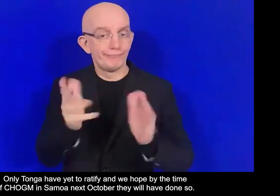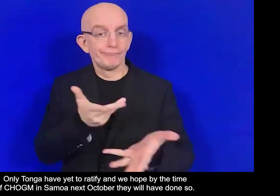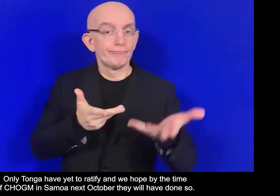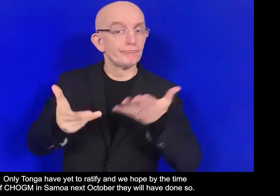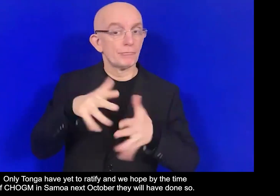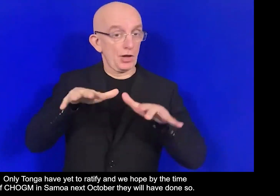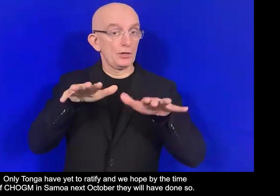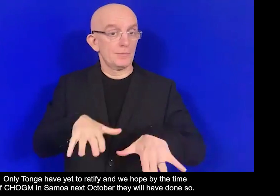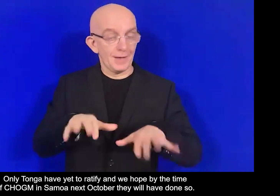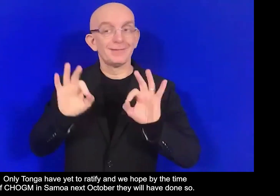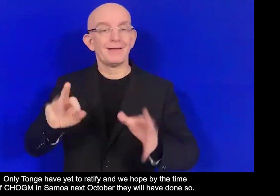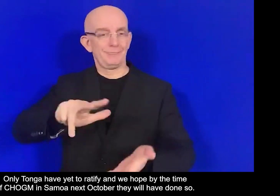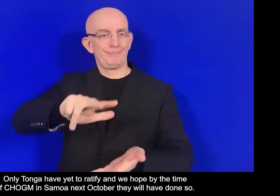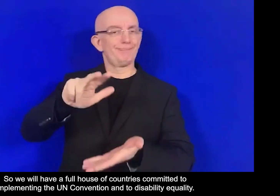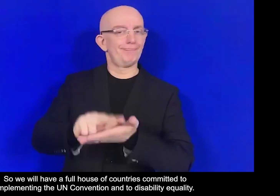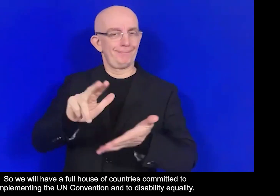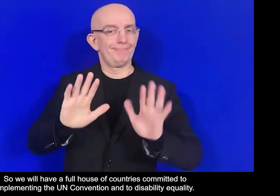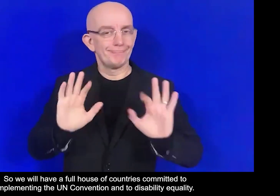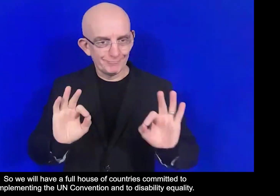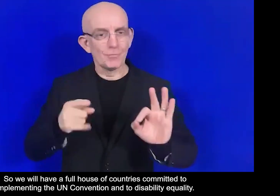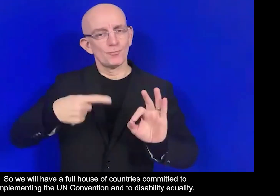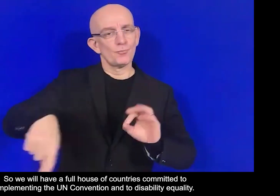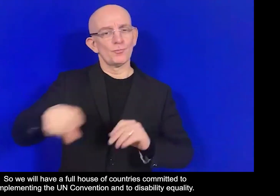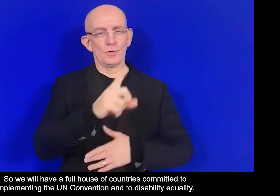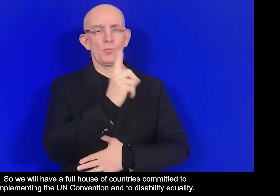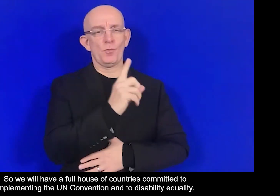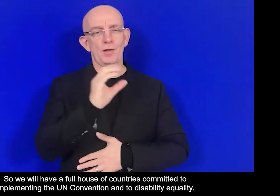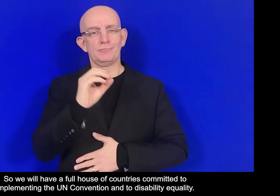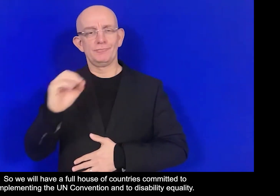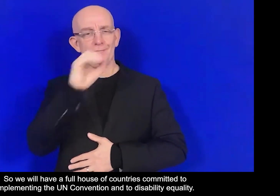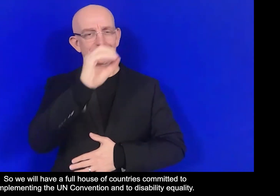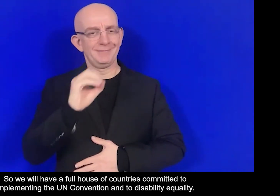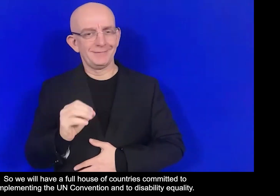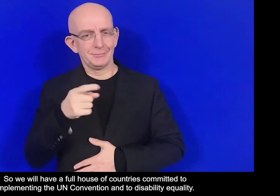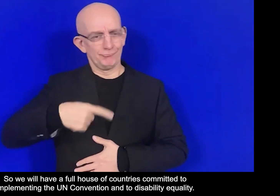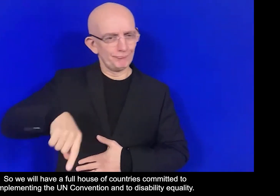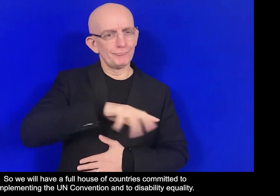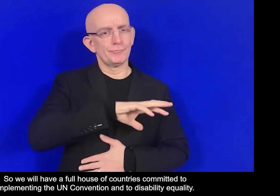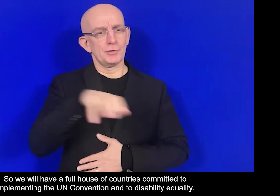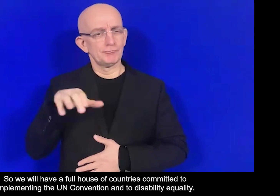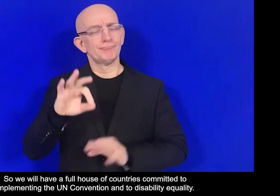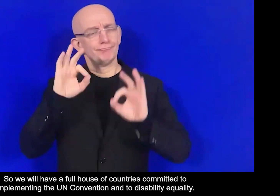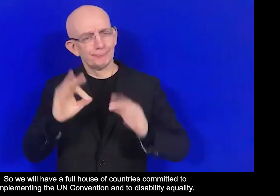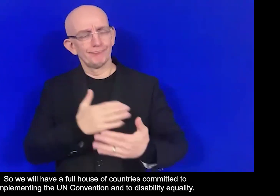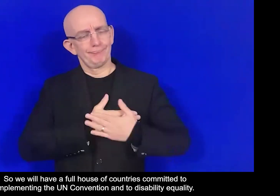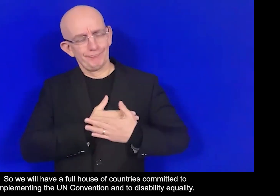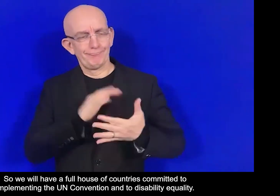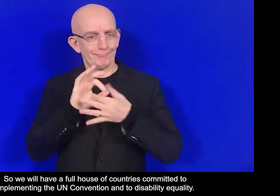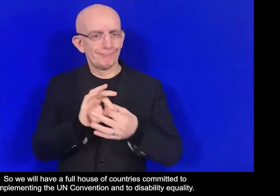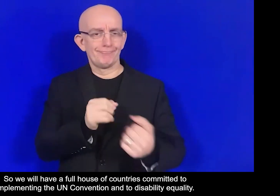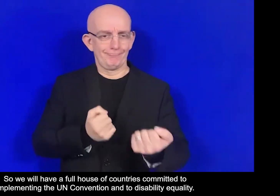October, they will have done so. So we will have a full house of countries committed to